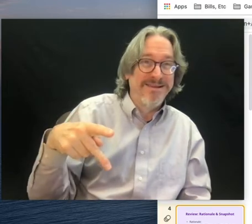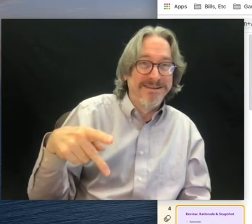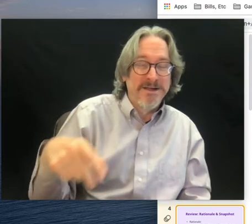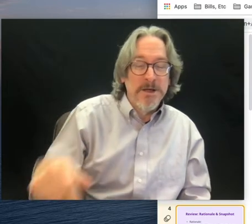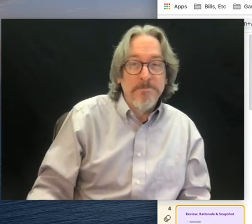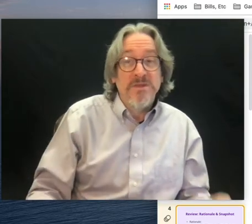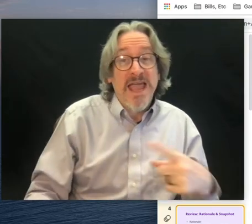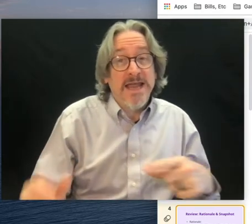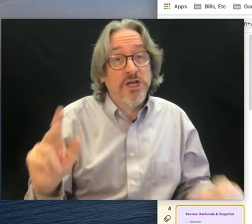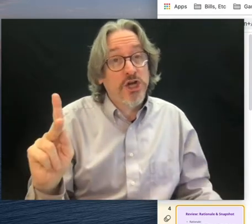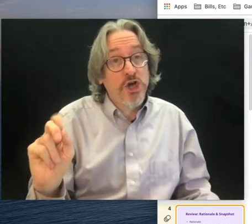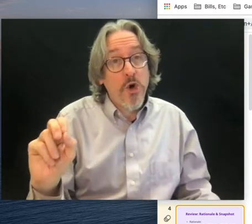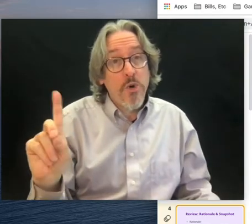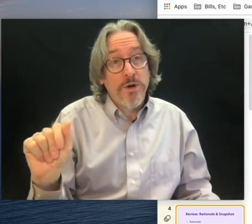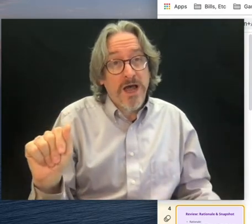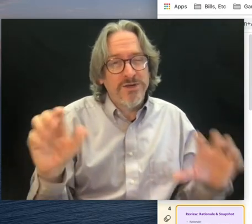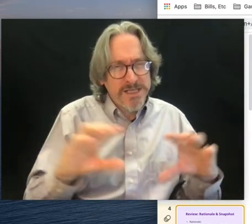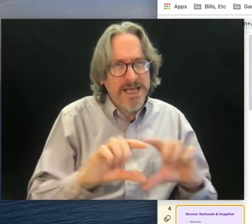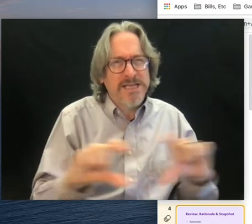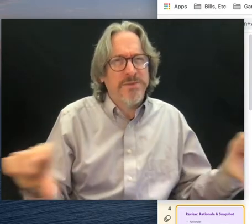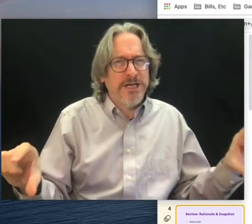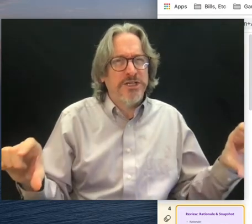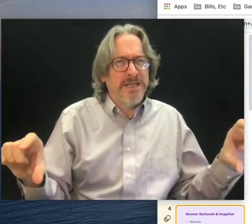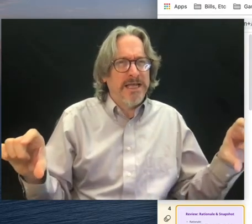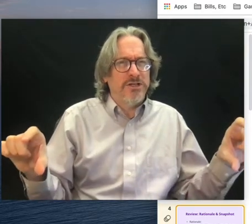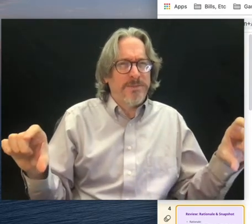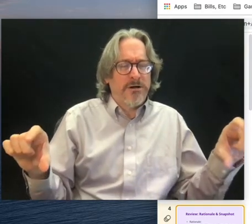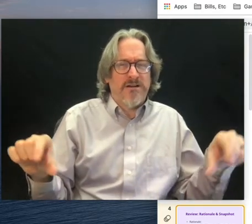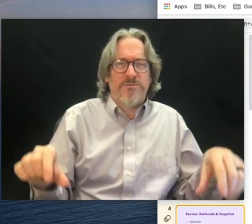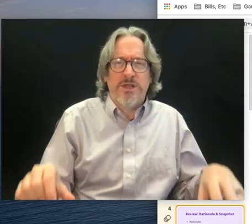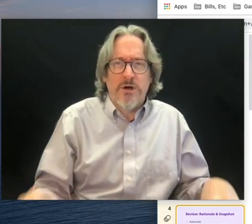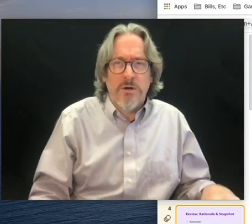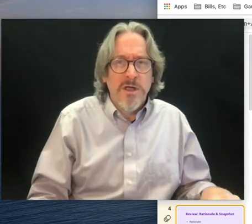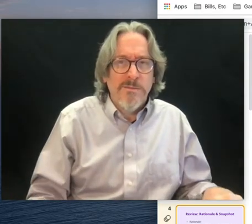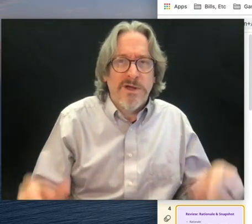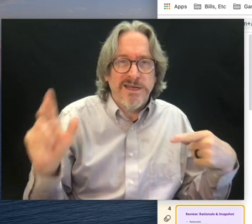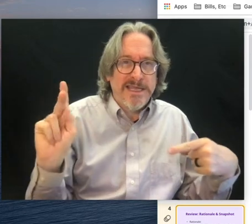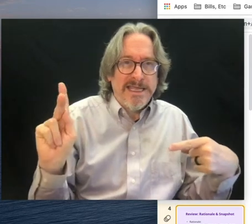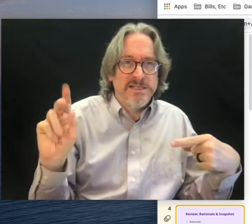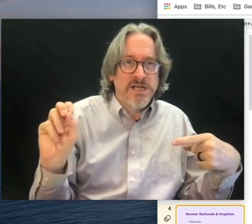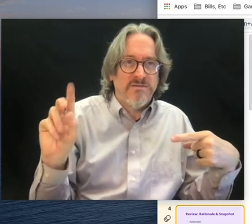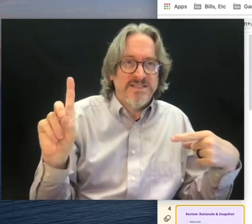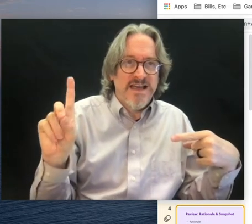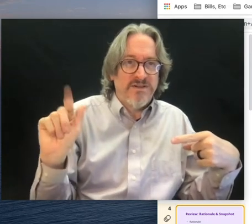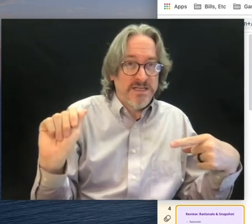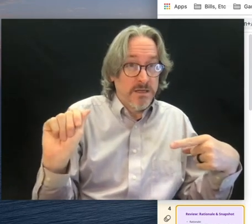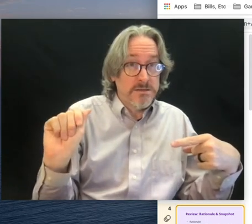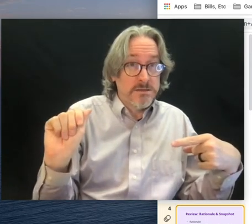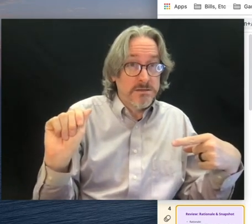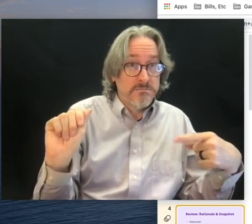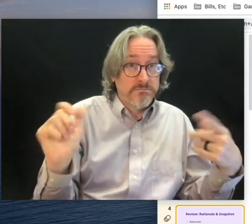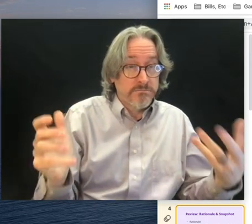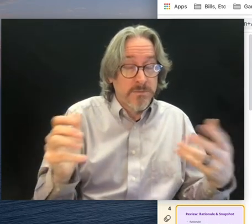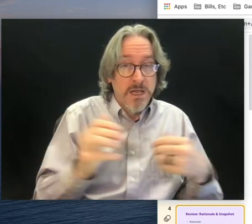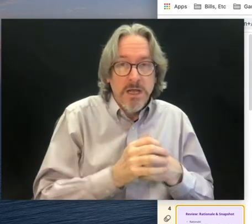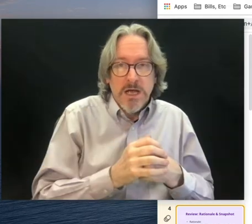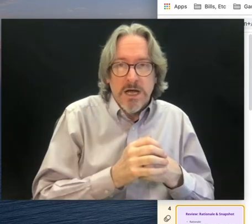CAMP. And CODA, you see the explanation in the English paragraph below, but kids of deaf adults,